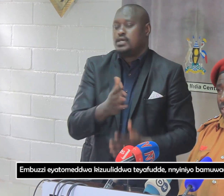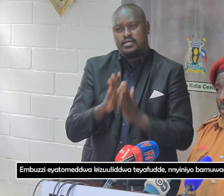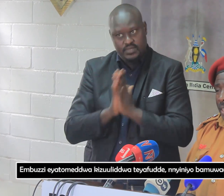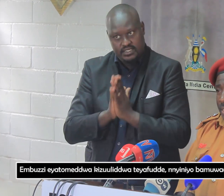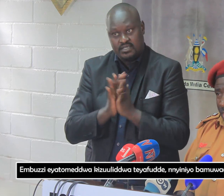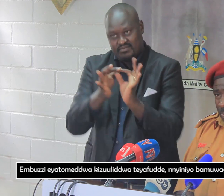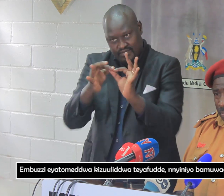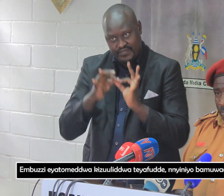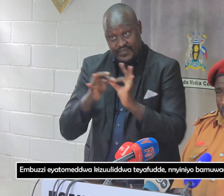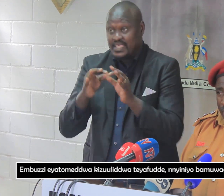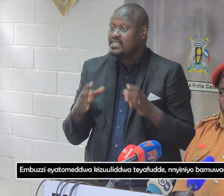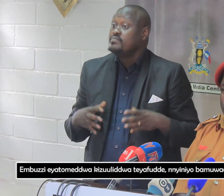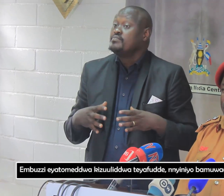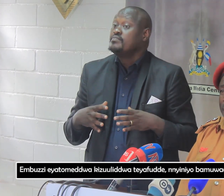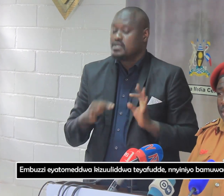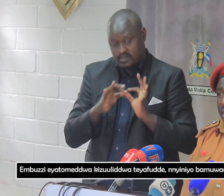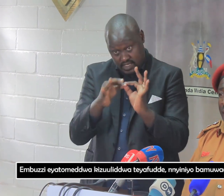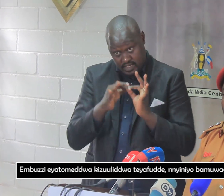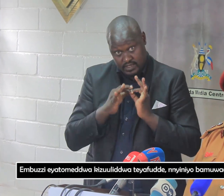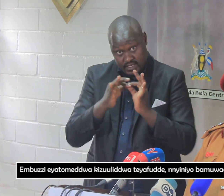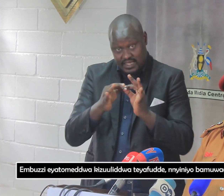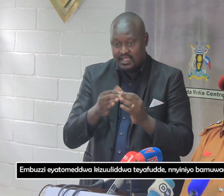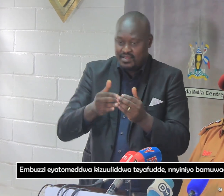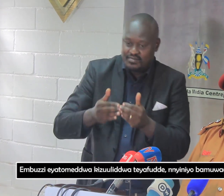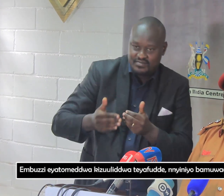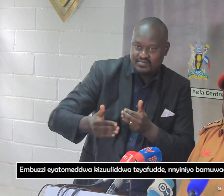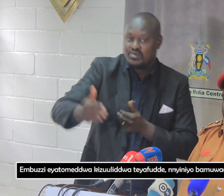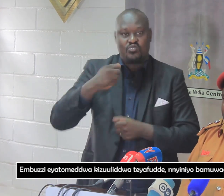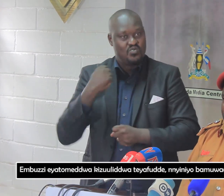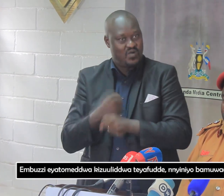let's work together as a team. It will ease our work.